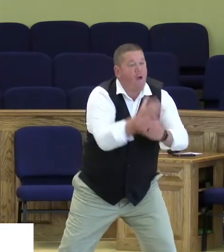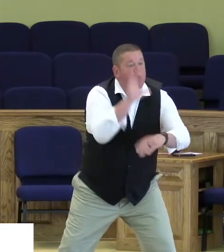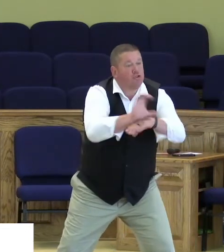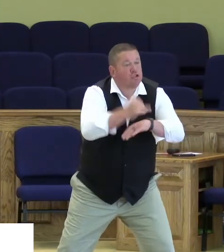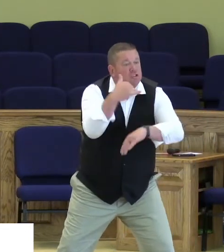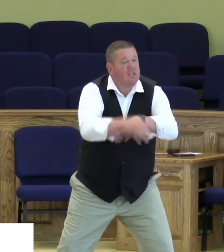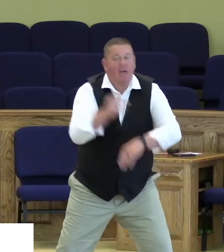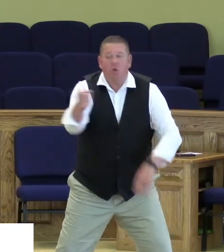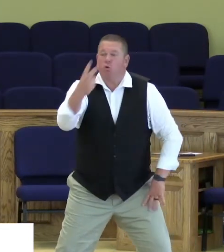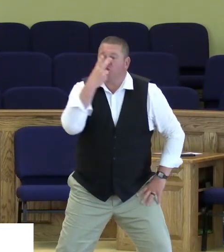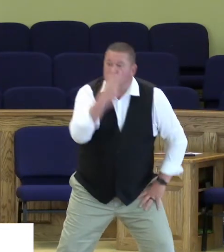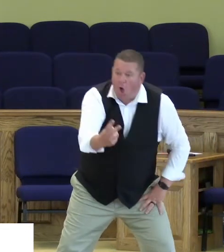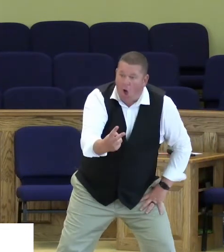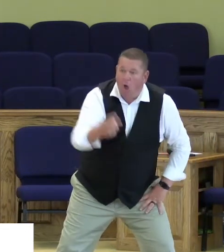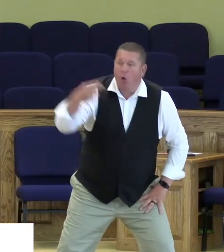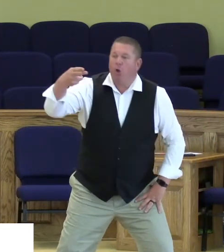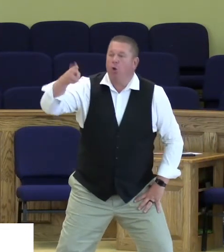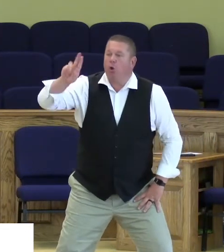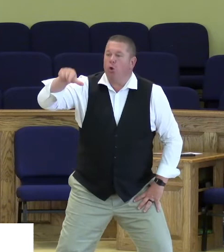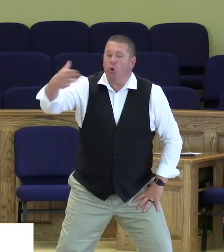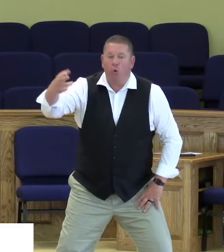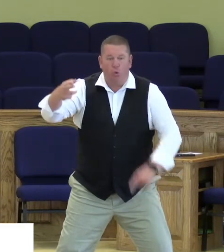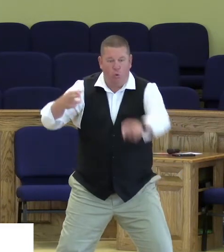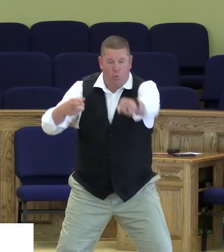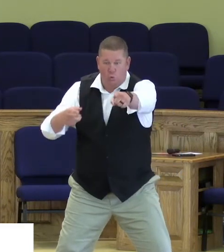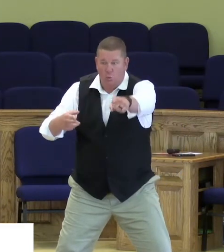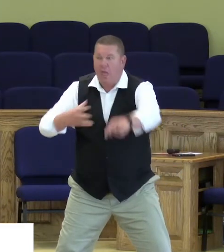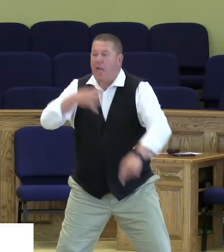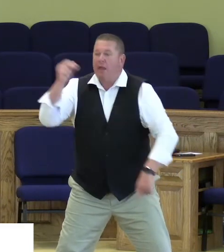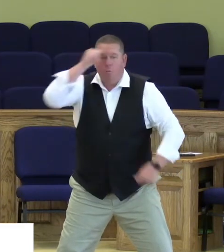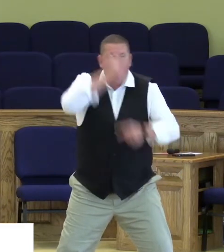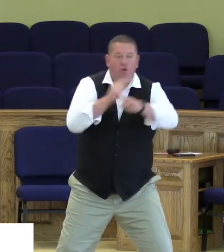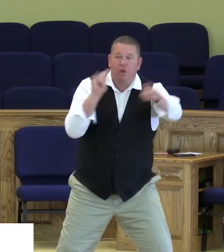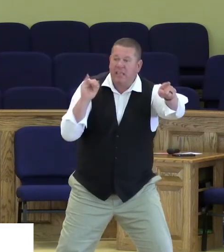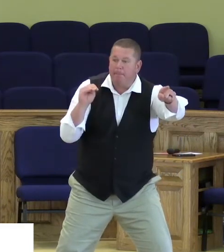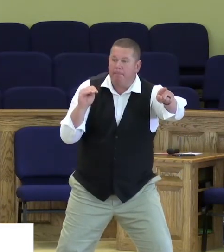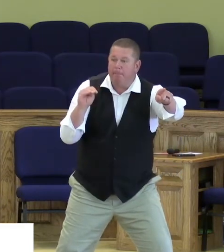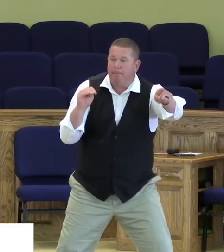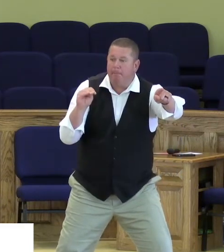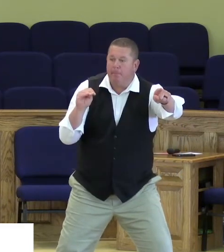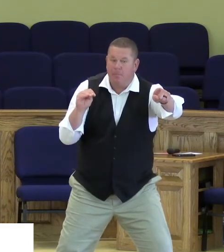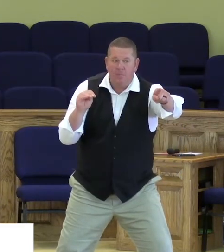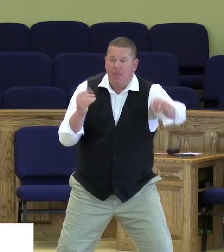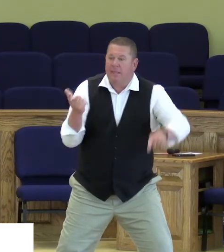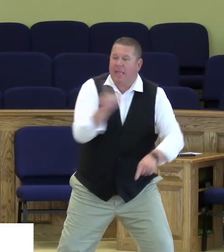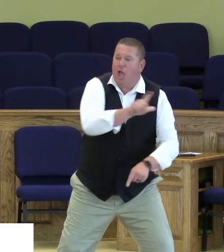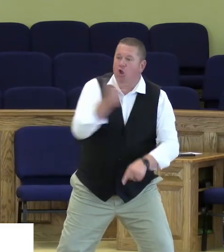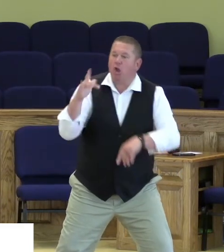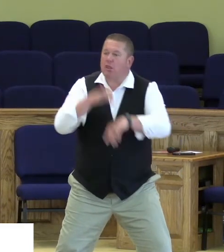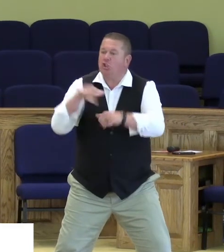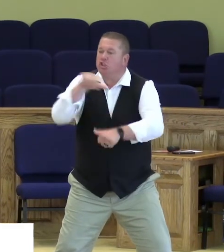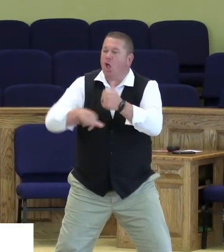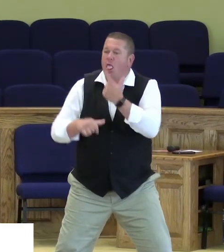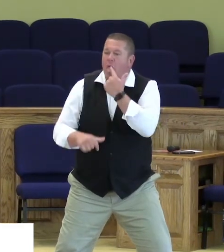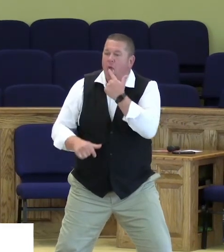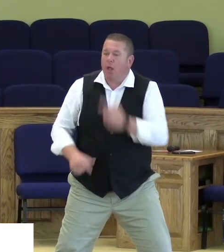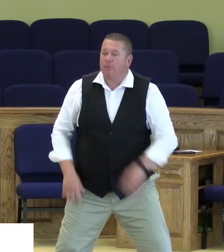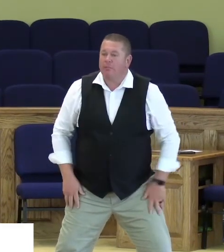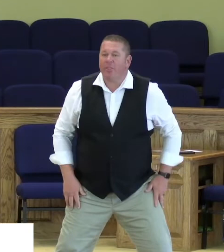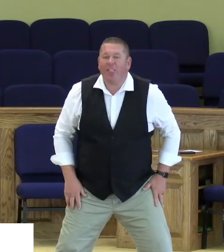I mean, imagine you come to church tonight and you saw Hugh and Brother Tim taking turns touching each other's